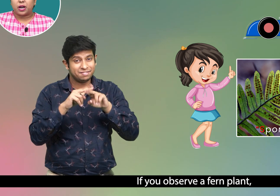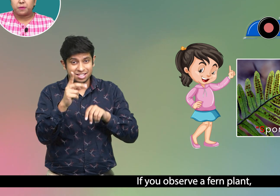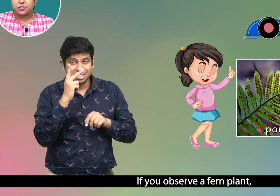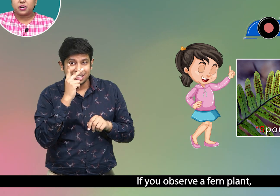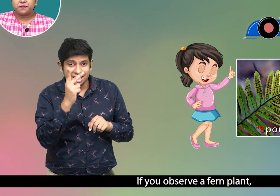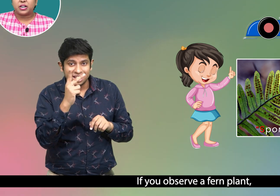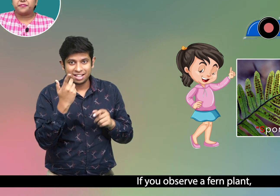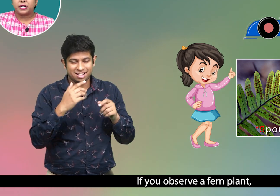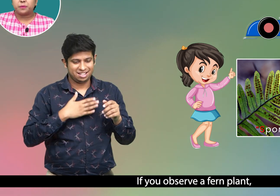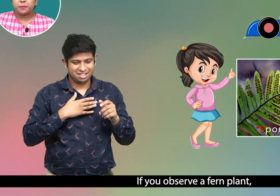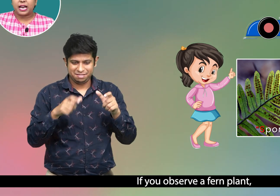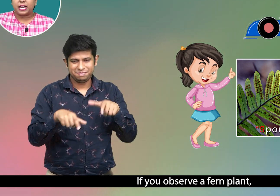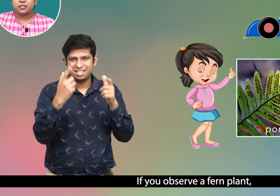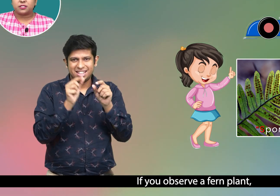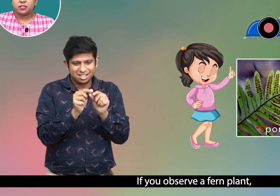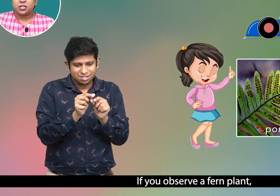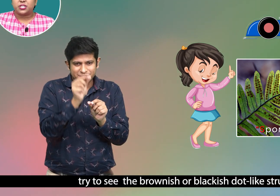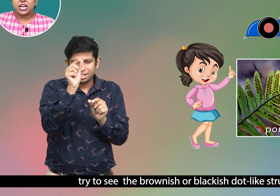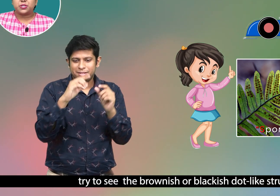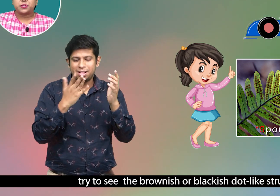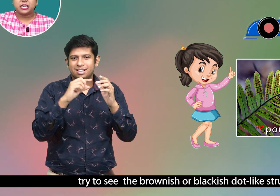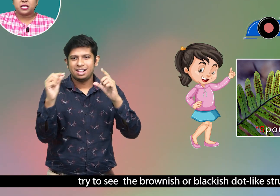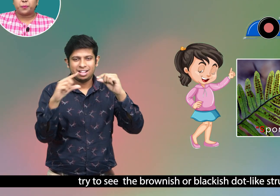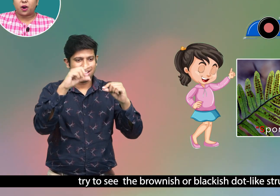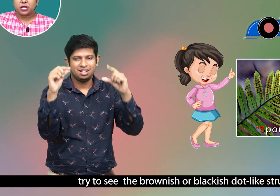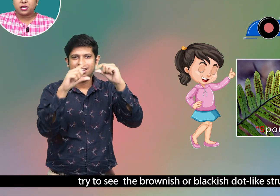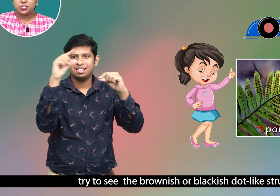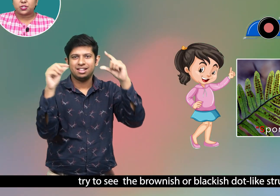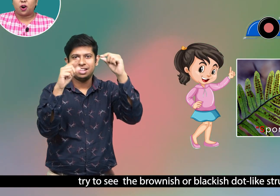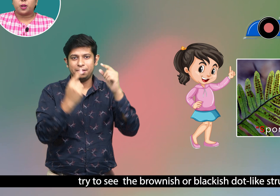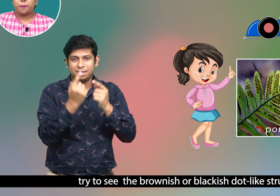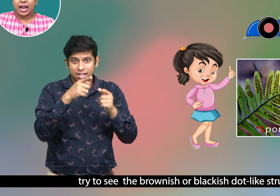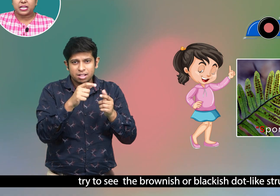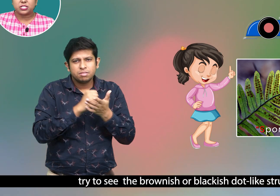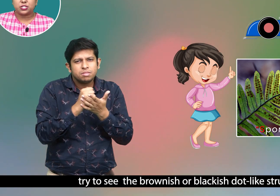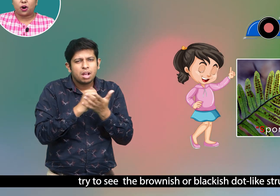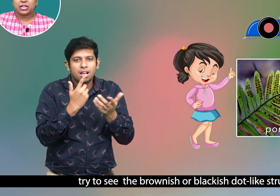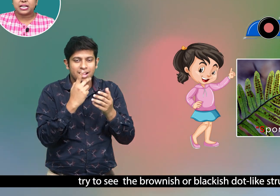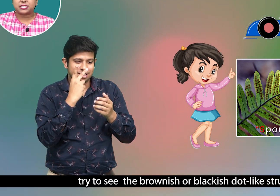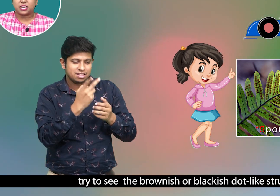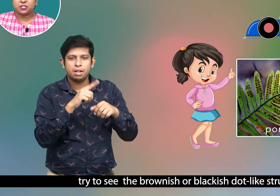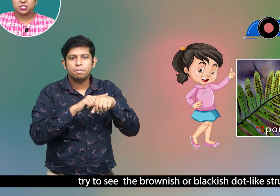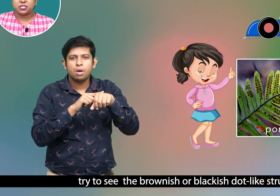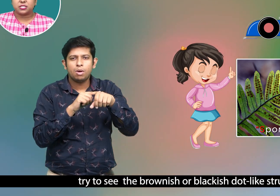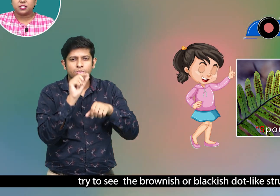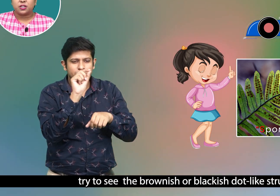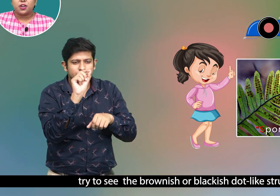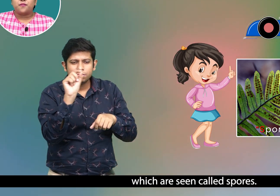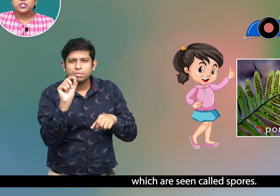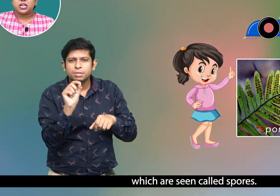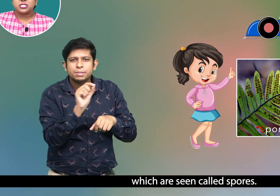If you observe a fern plant, try to see the brownish or blackish dot-like